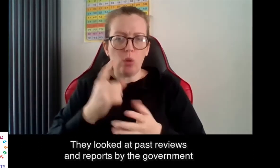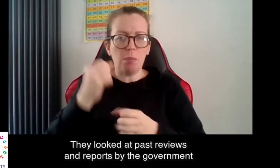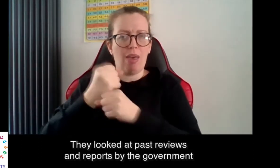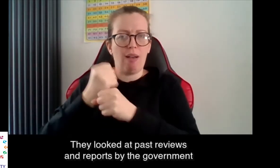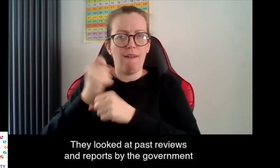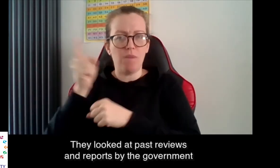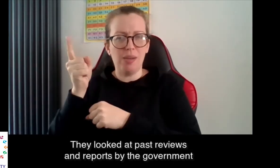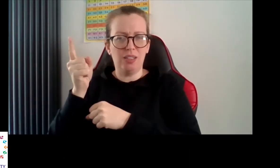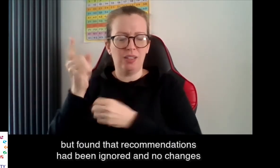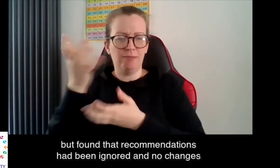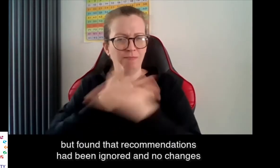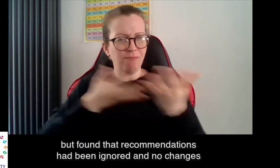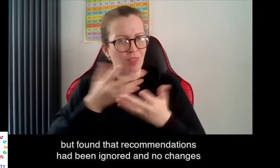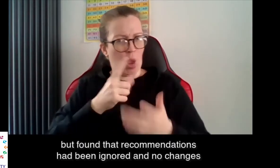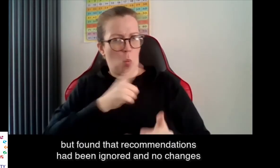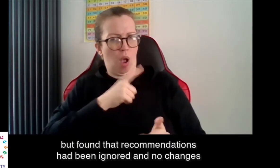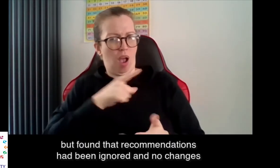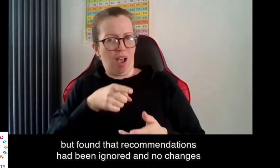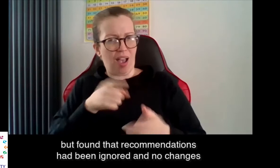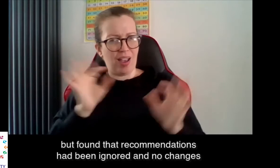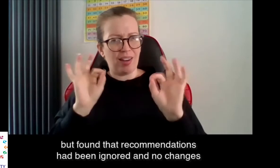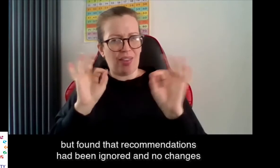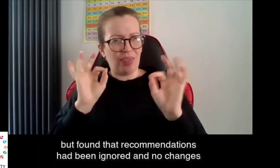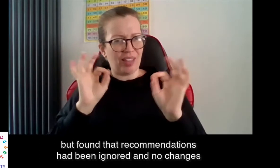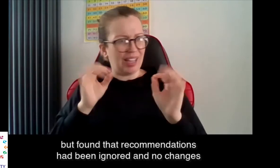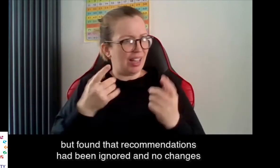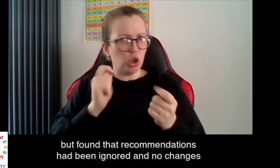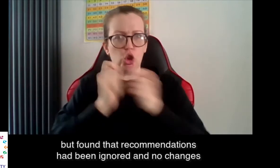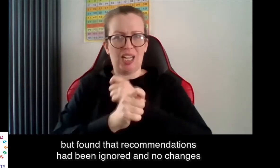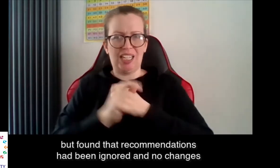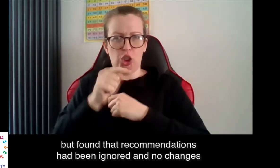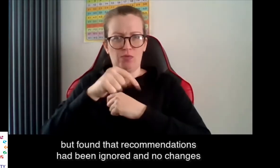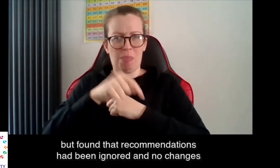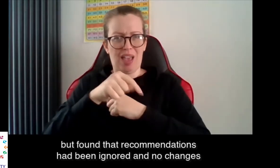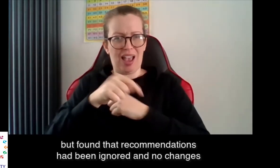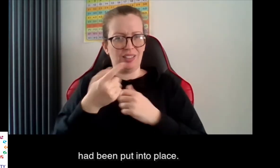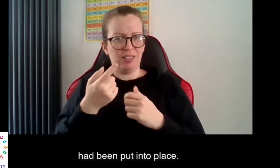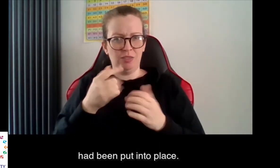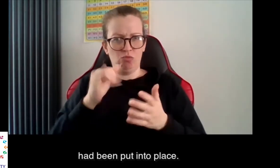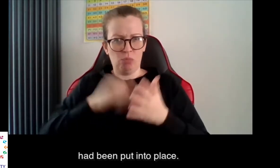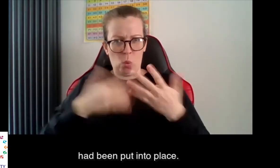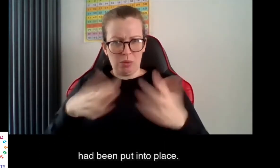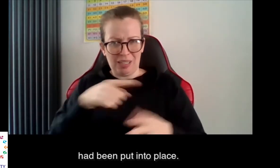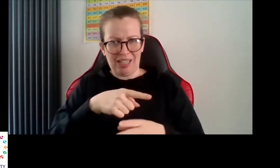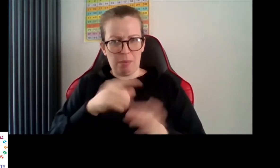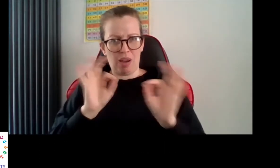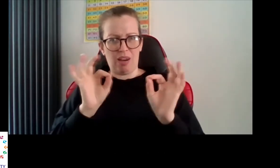the government, but found that recommendations had been ignored and no changes had been put into place.